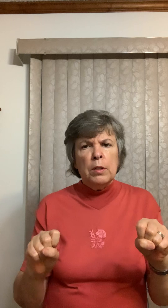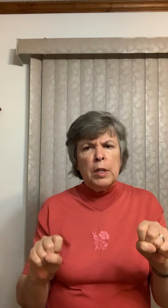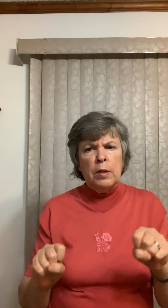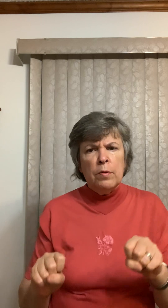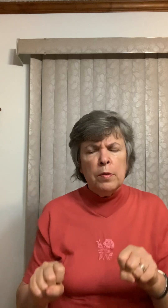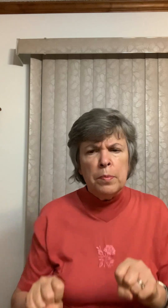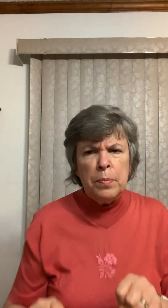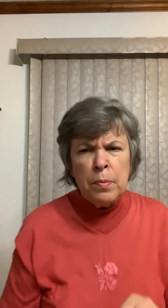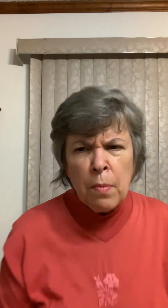save.